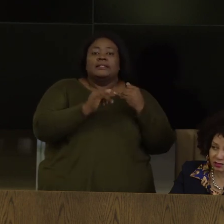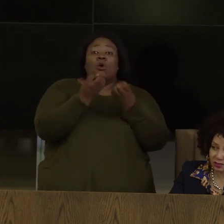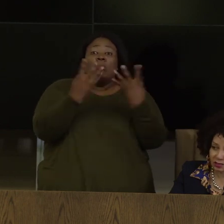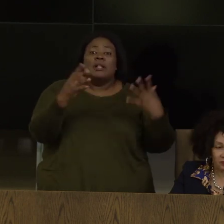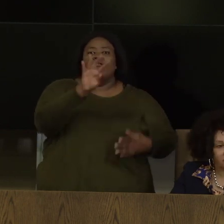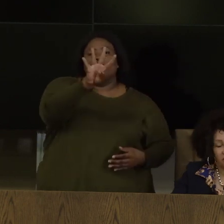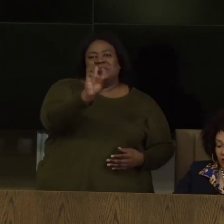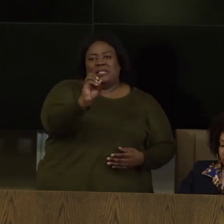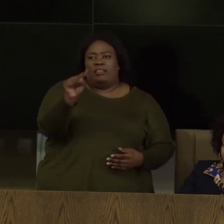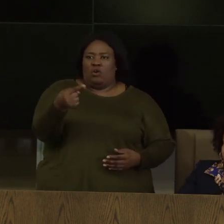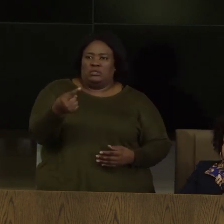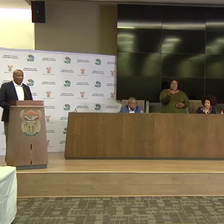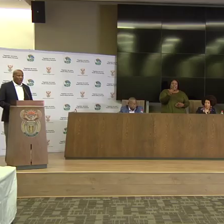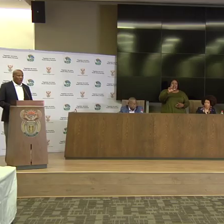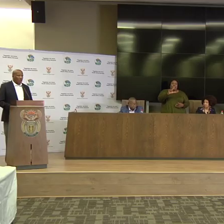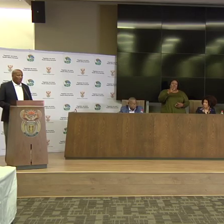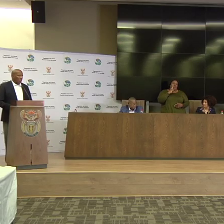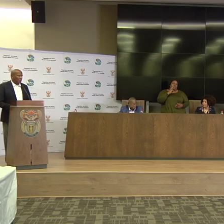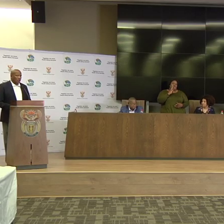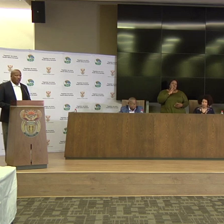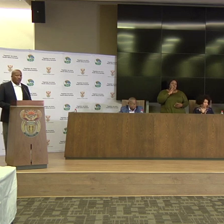liters. Thank you.